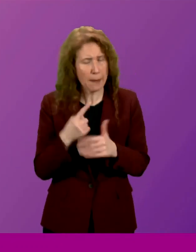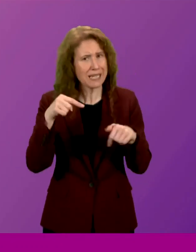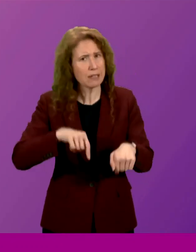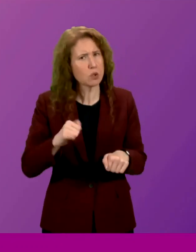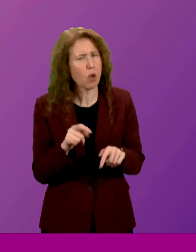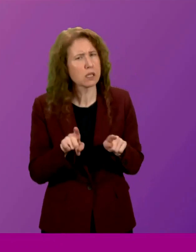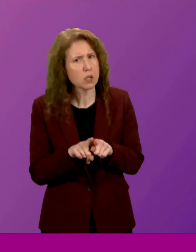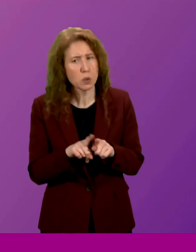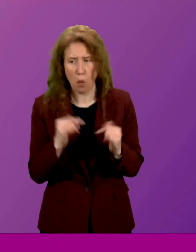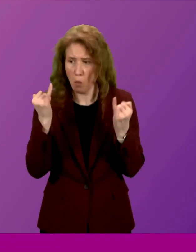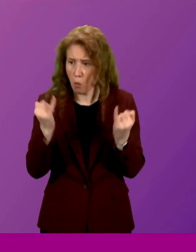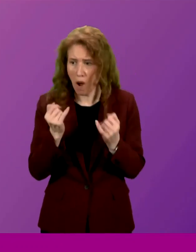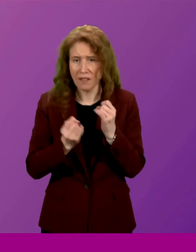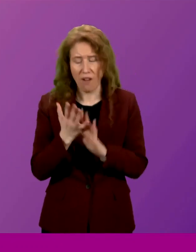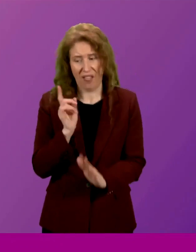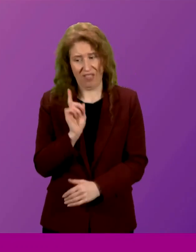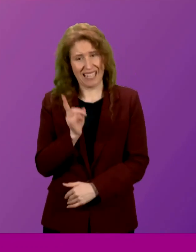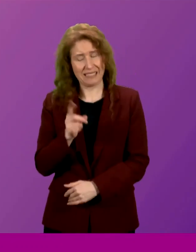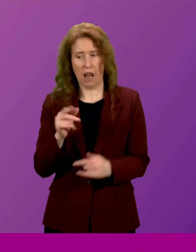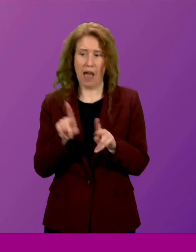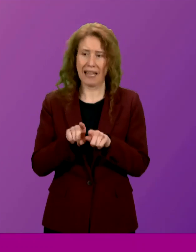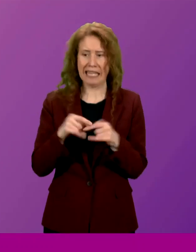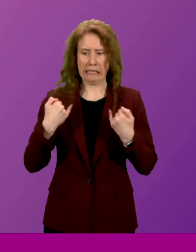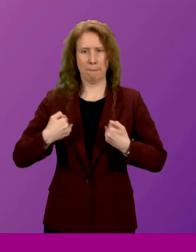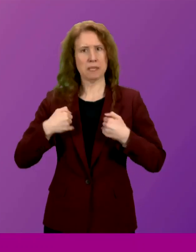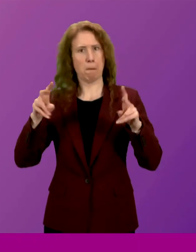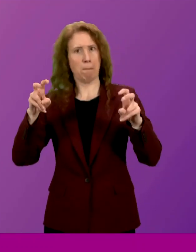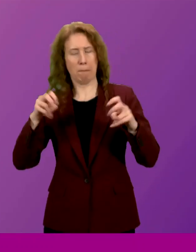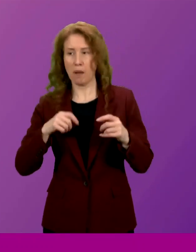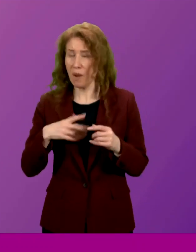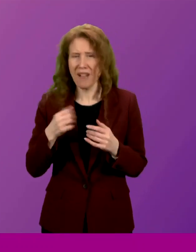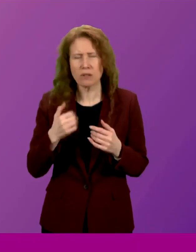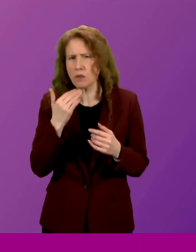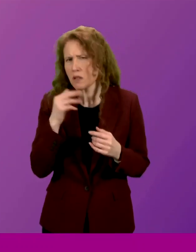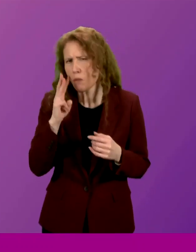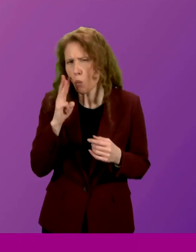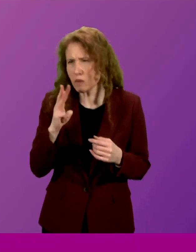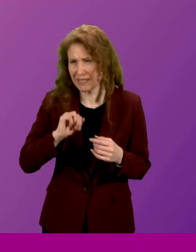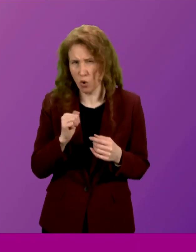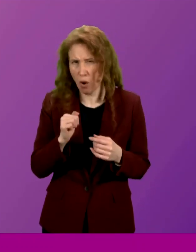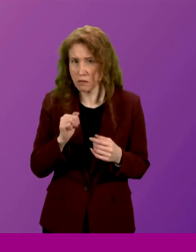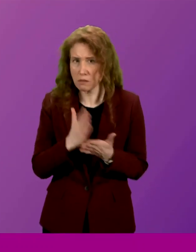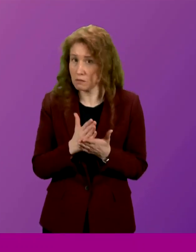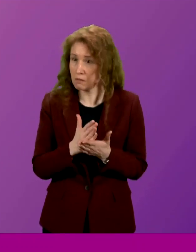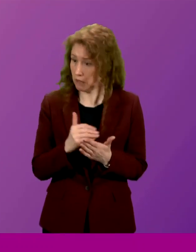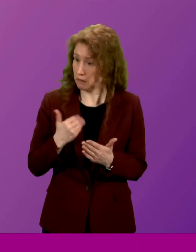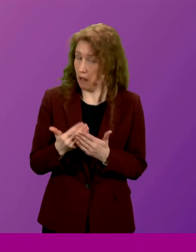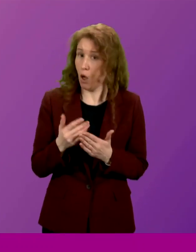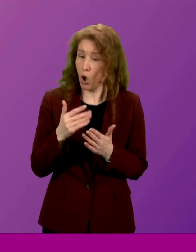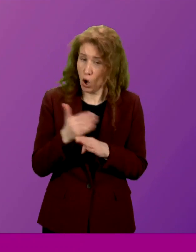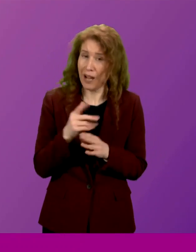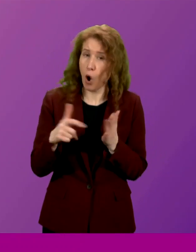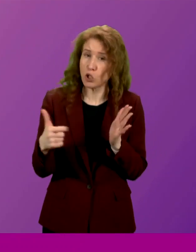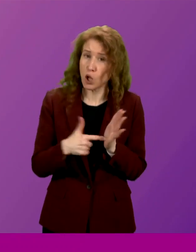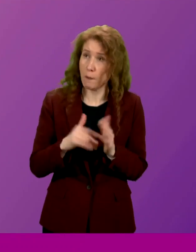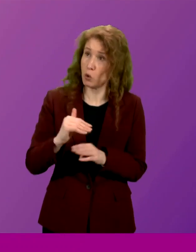Scotland. The wildfires are a symptom of this problem. We've had water scarcity problems in Scotland right up until early October